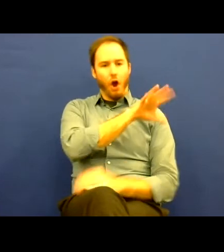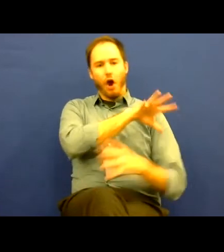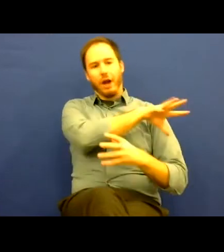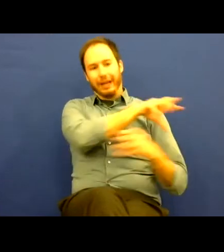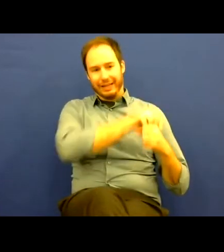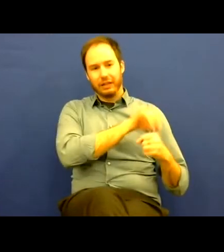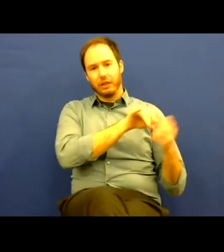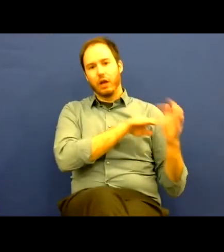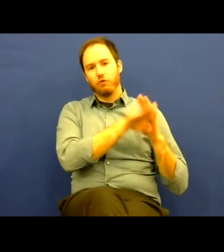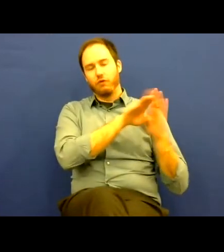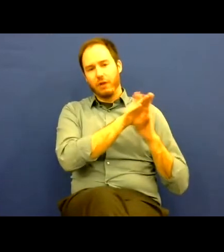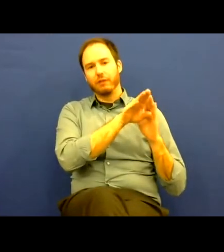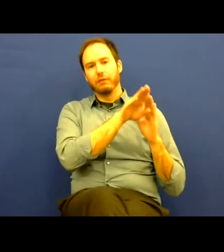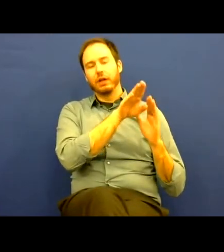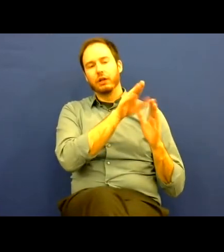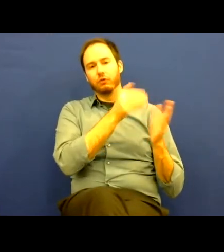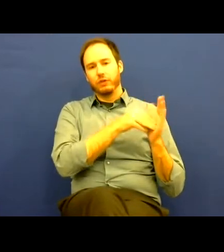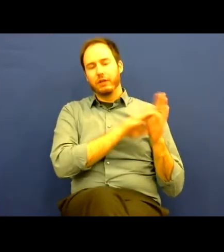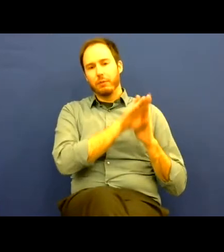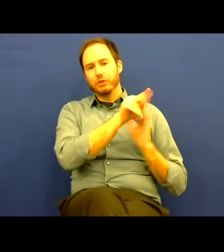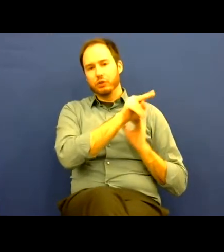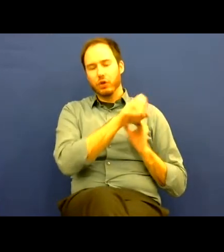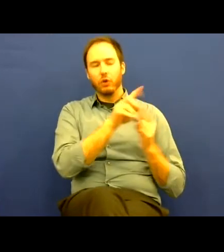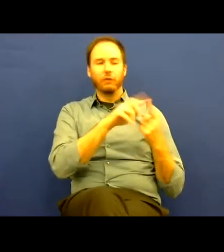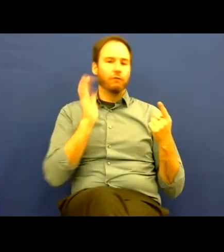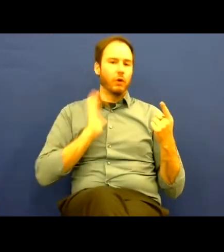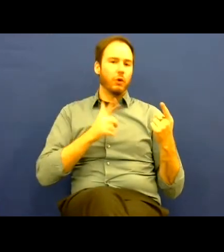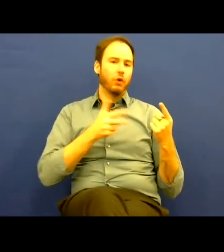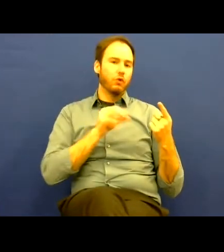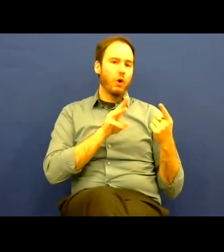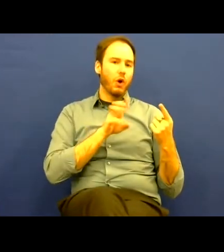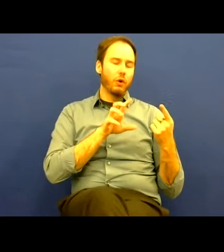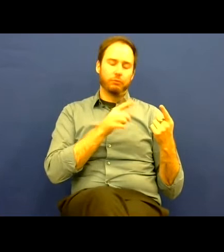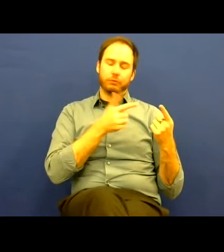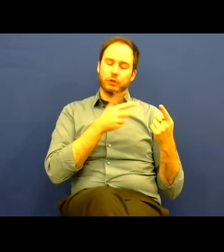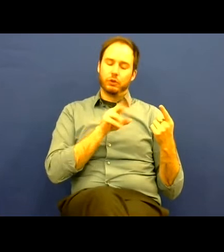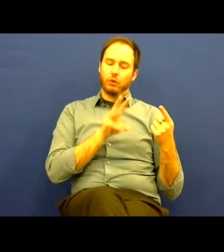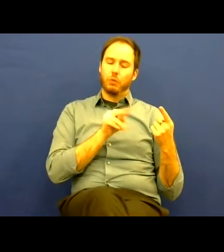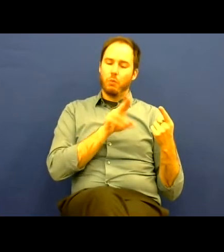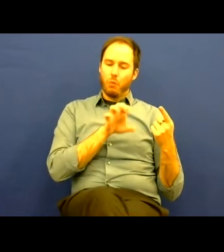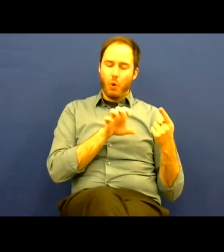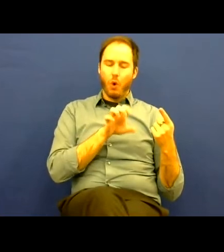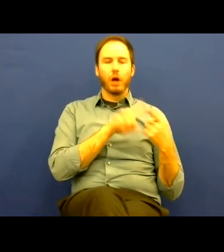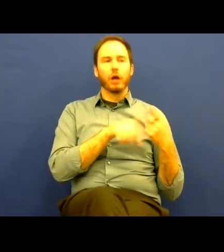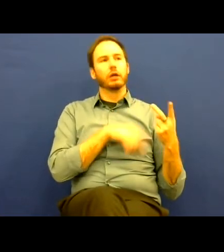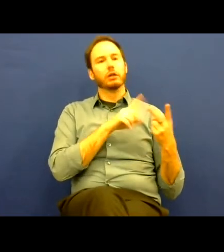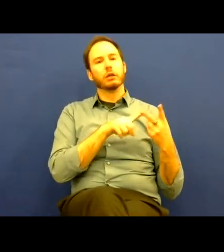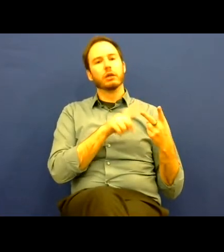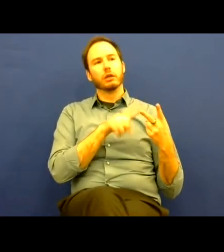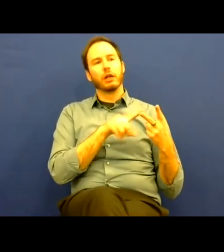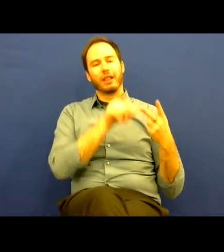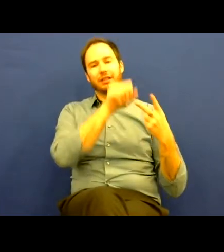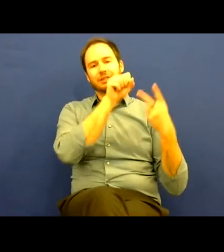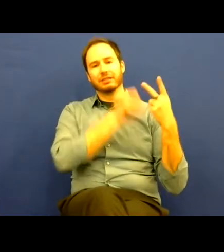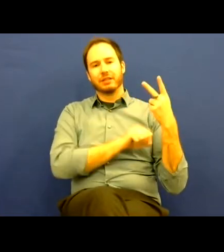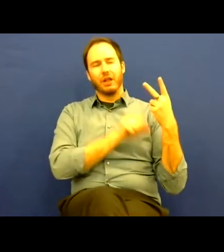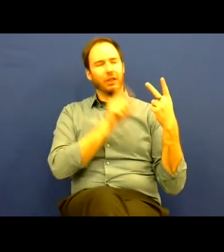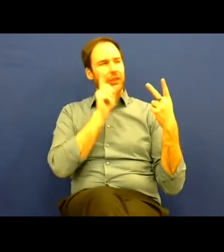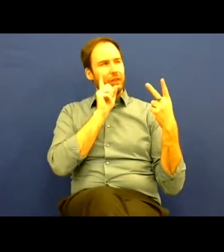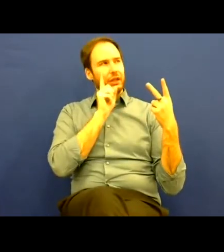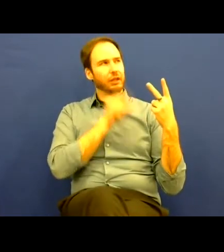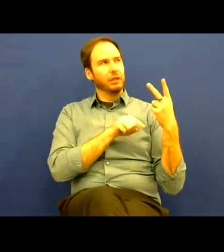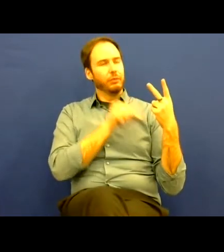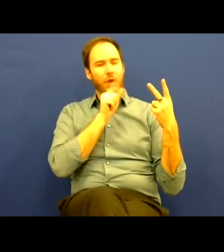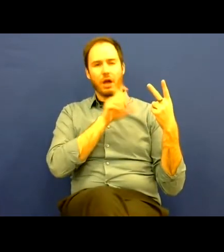the redevelopment zone, the former Growmore parcel is in there. And then there's a parcel to the south. That one, I'm